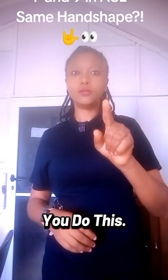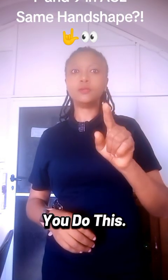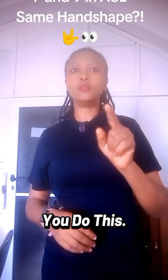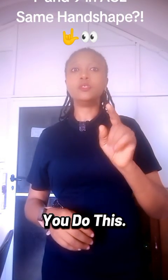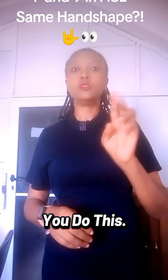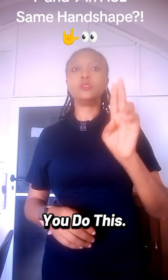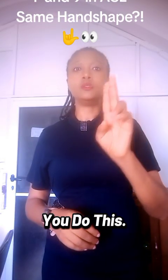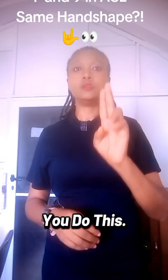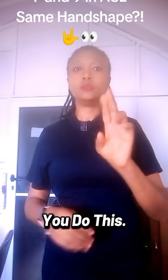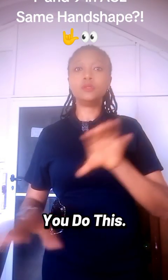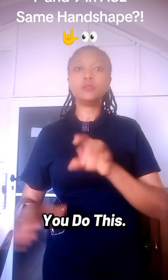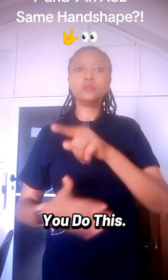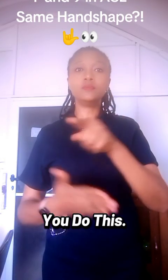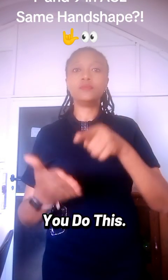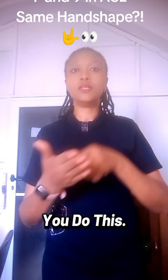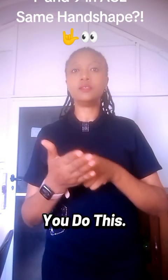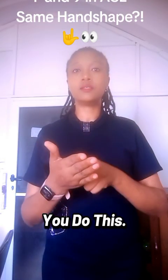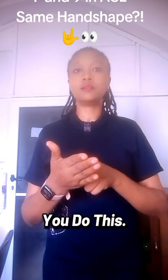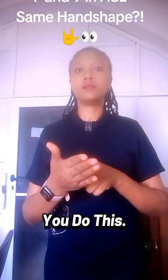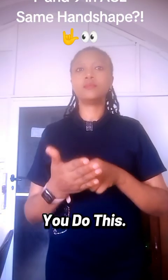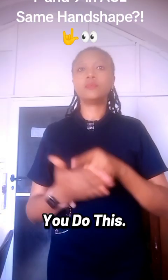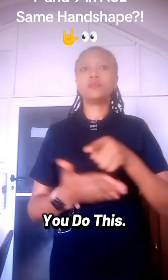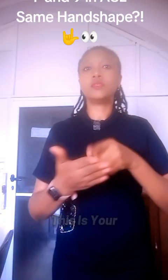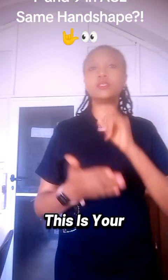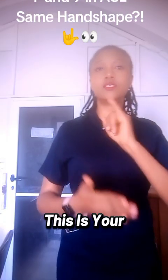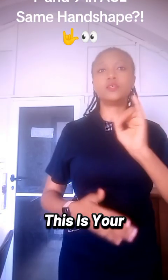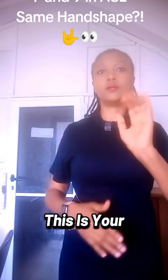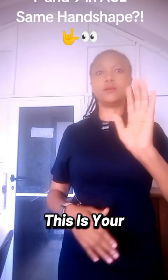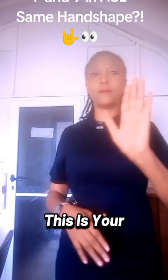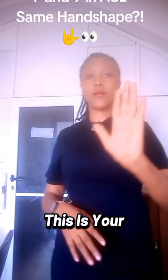you do this. This is your palm